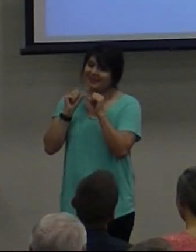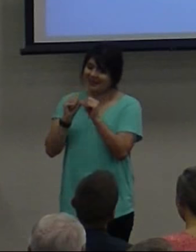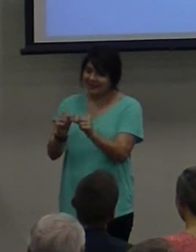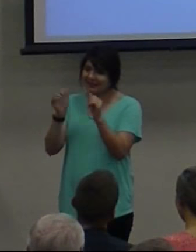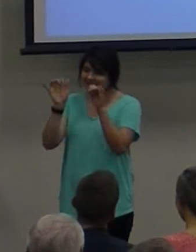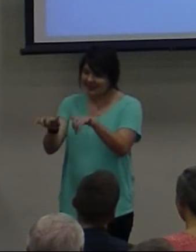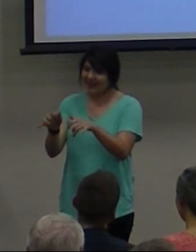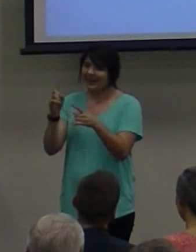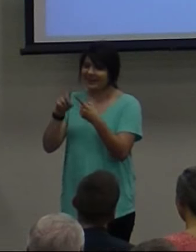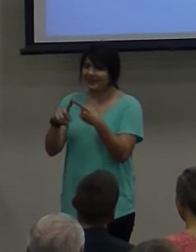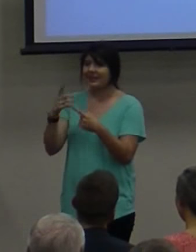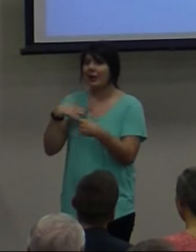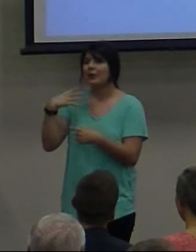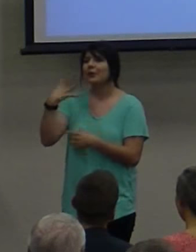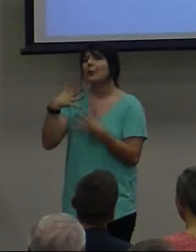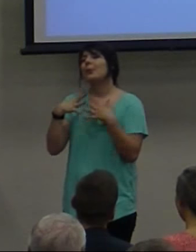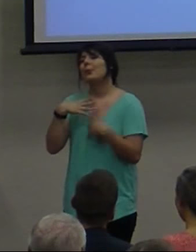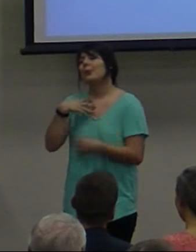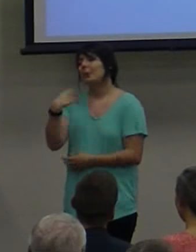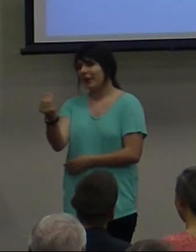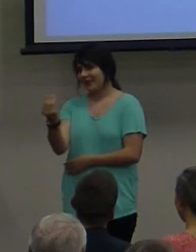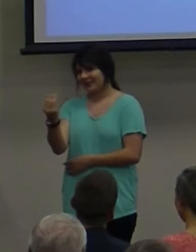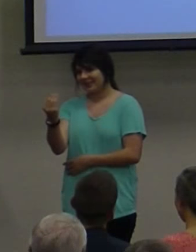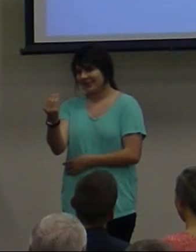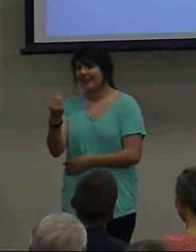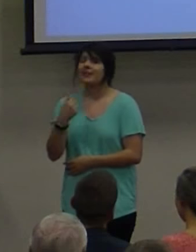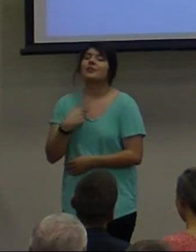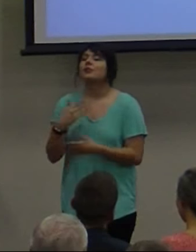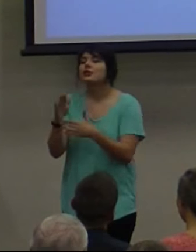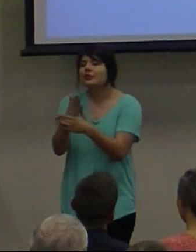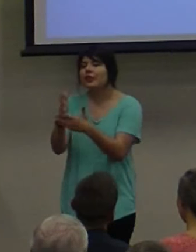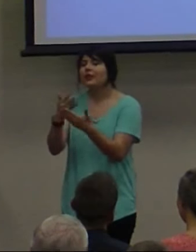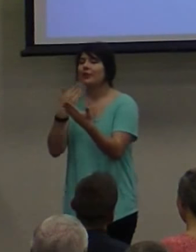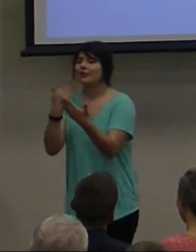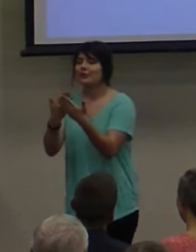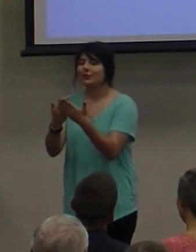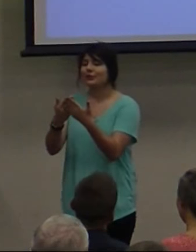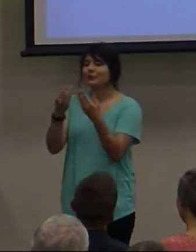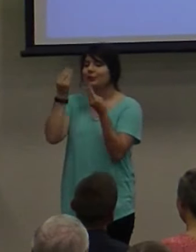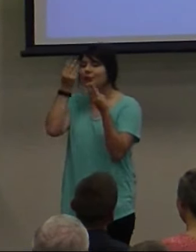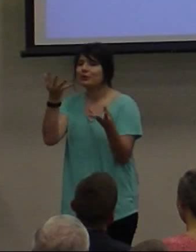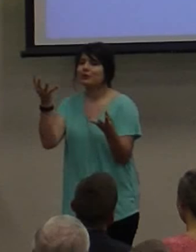there and sharing the good news of Jesus Christ.